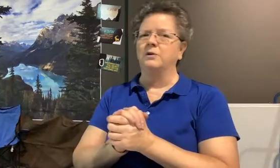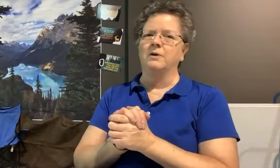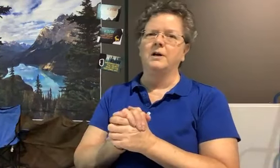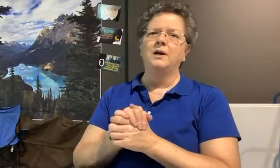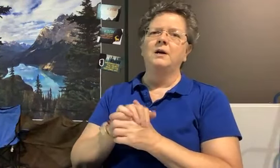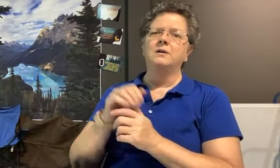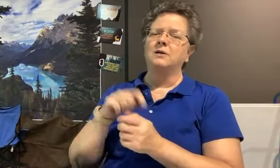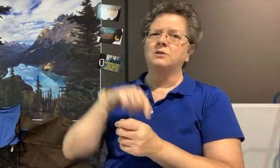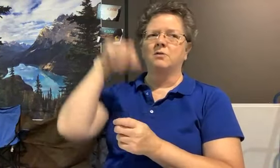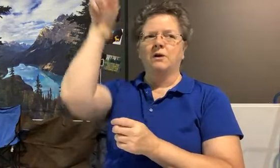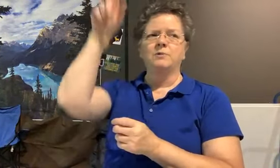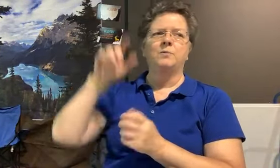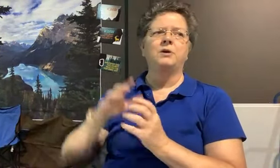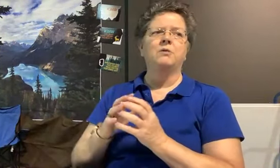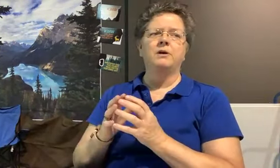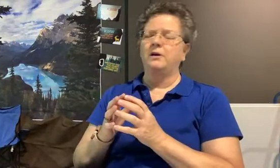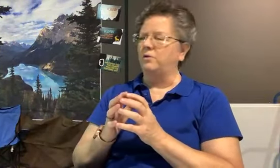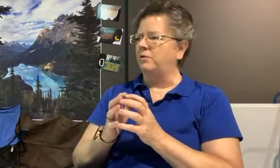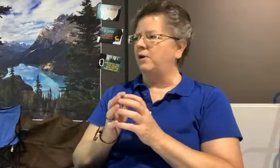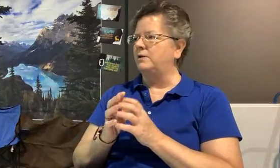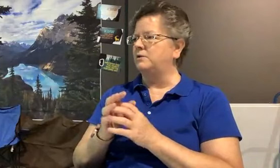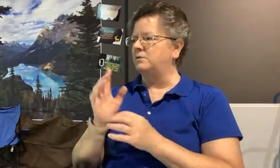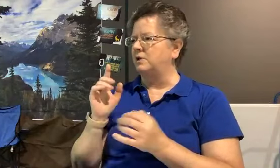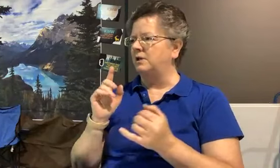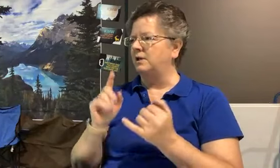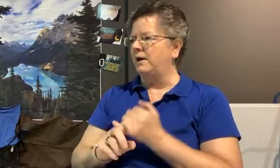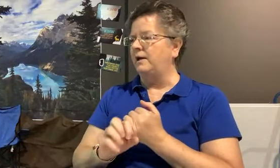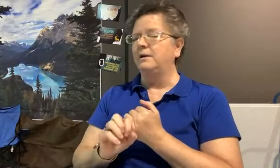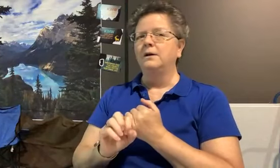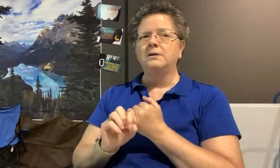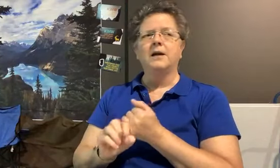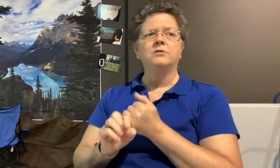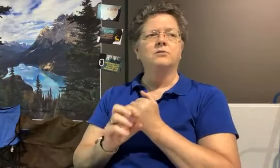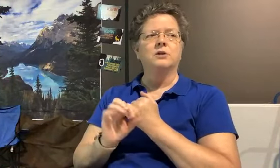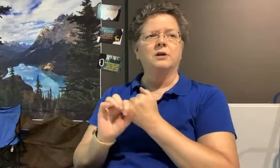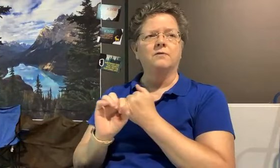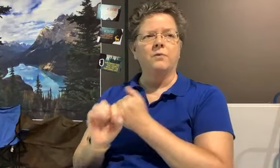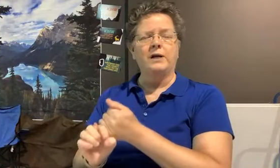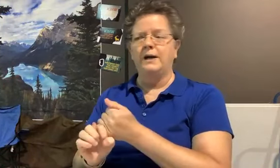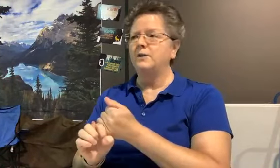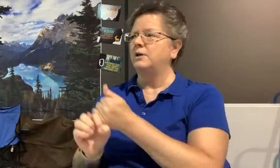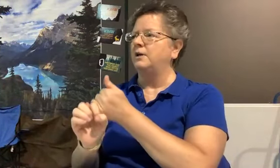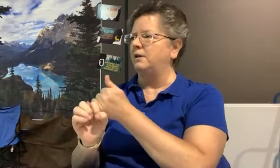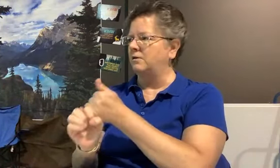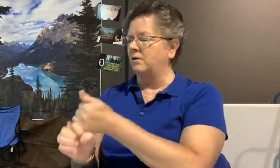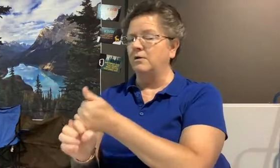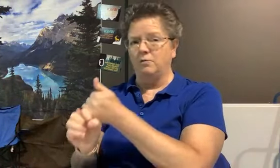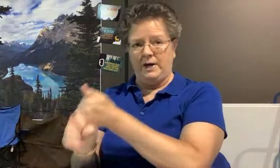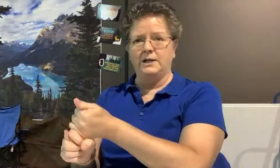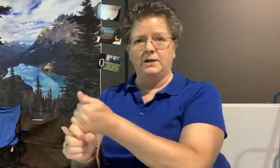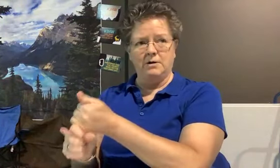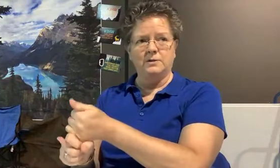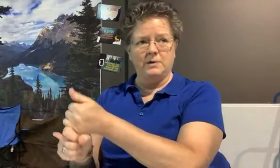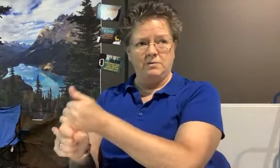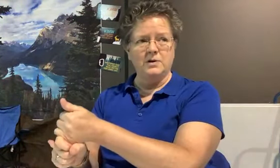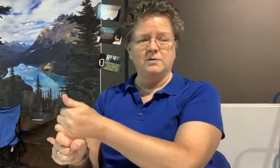Illinois. Now she's going up to Peoria, Illinois to see a doctor who's going to give her radiation, and then Randy, her husband, who also